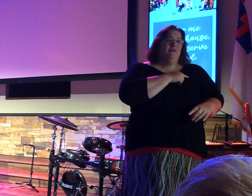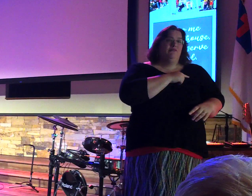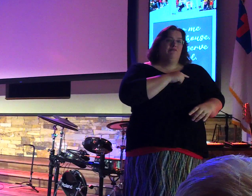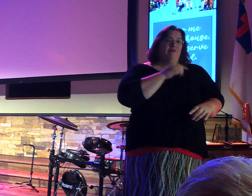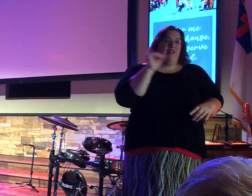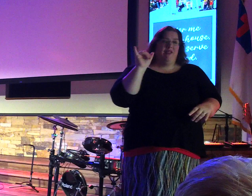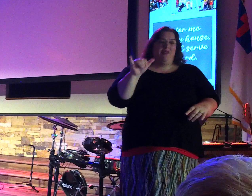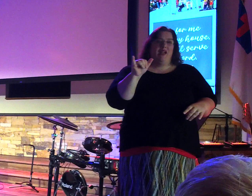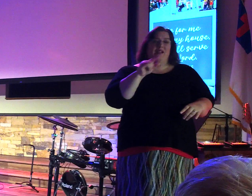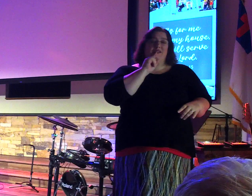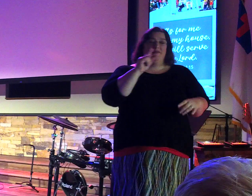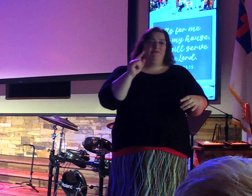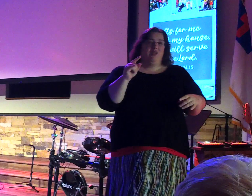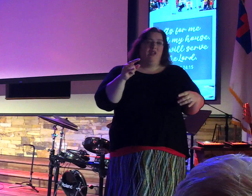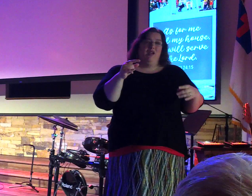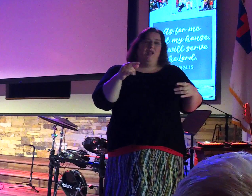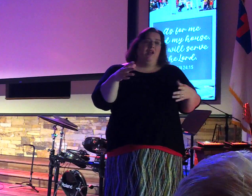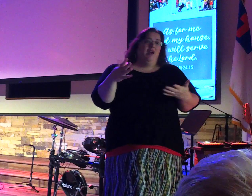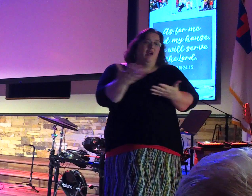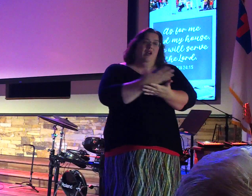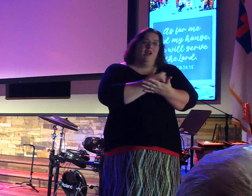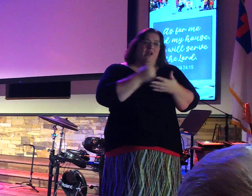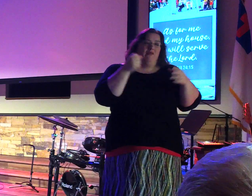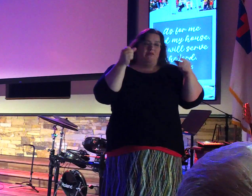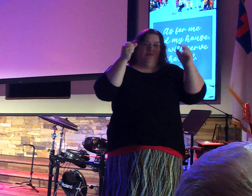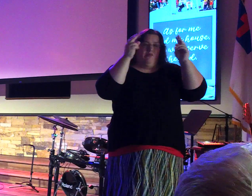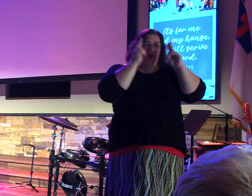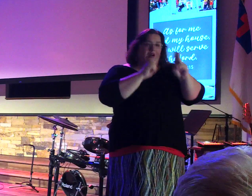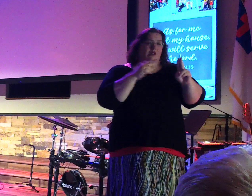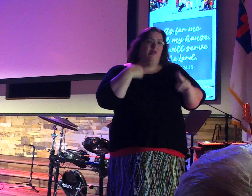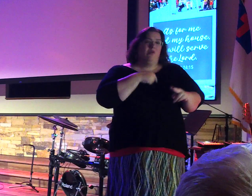And that's just a privilege that we thank You for.